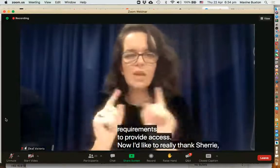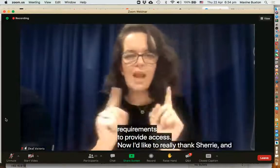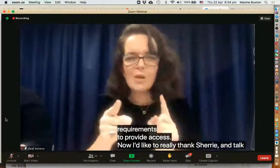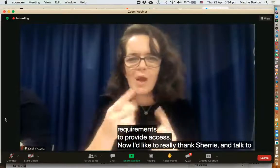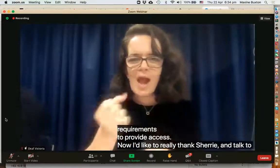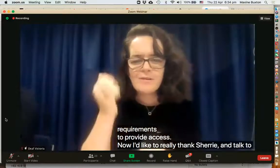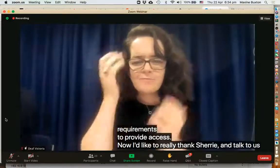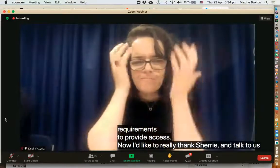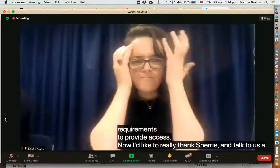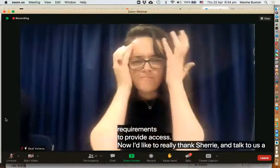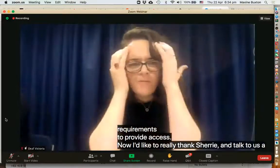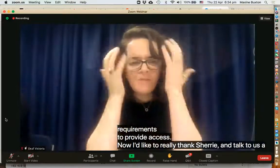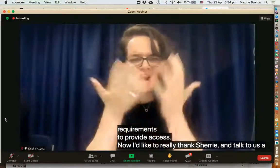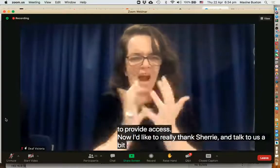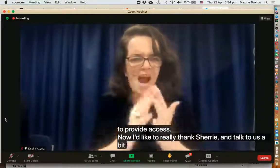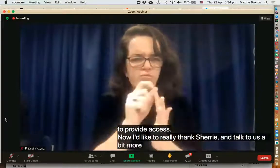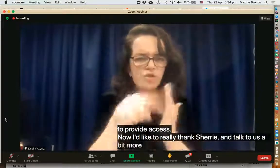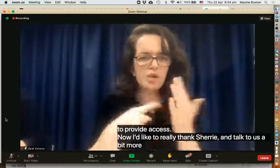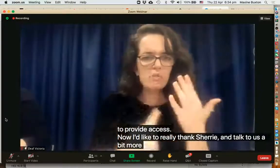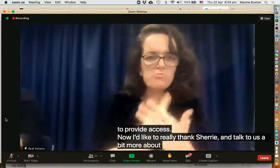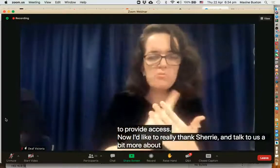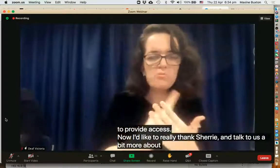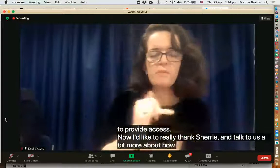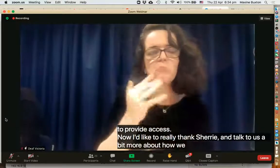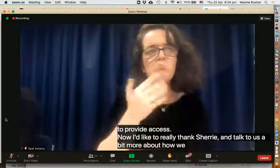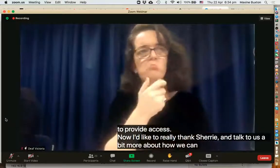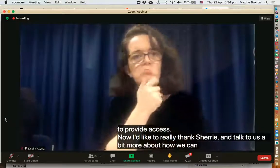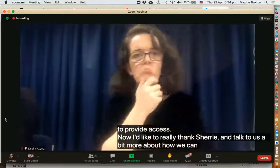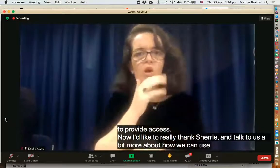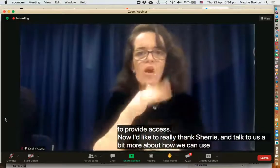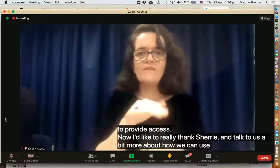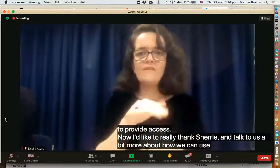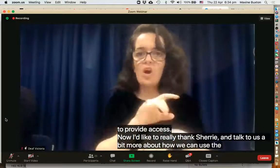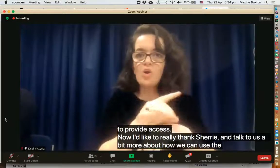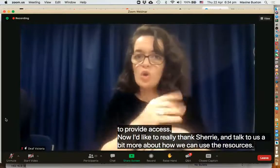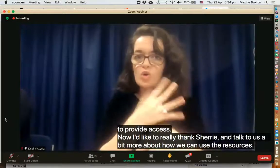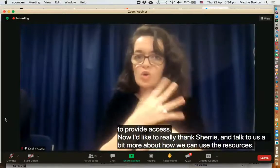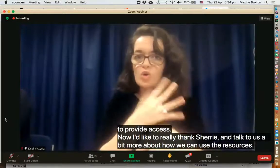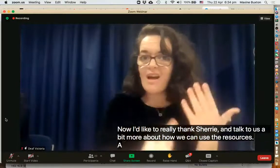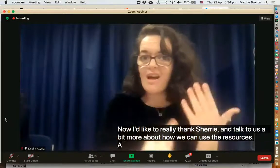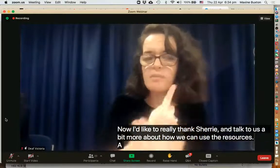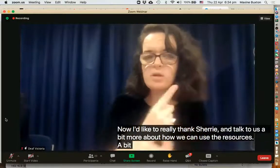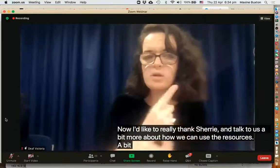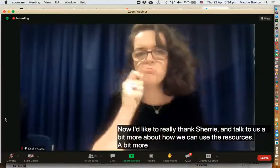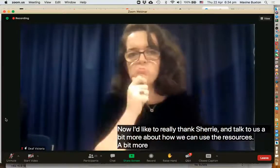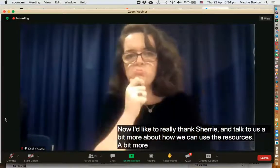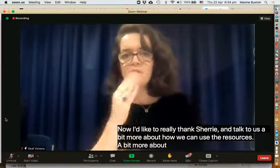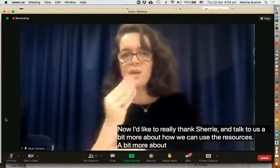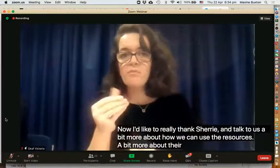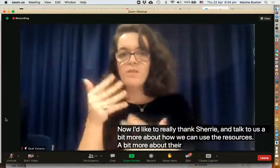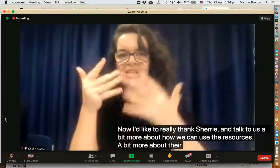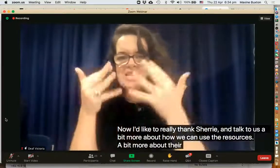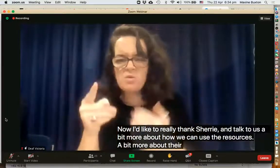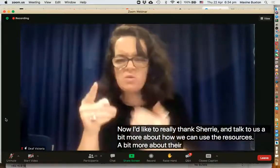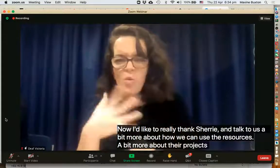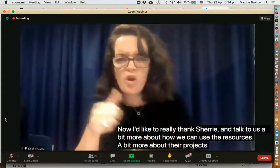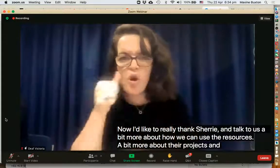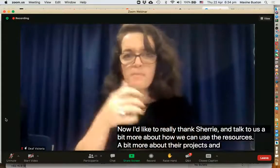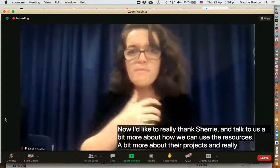bit more about their projects, and really get to thinking about, well, the consultations that have happened, some